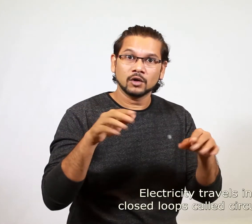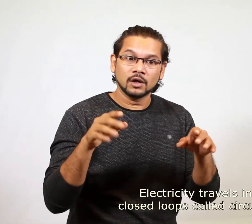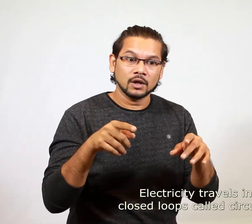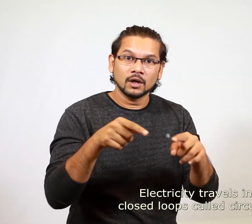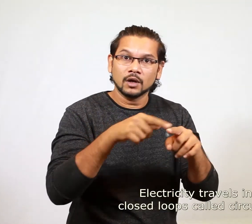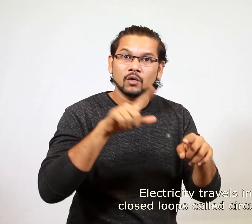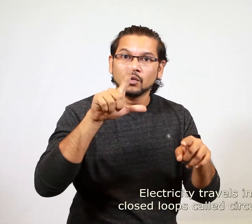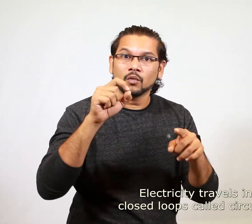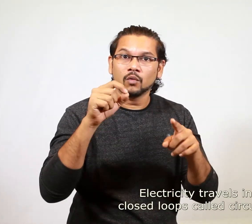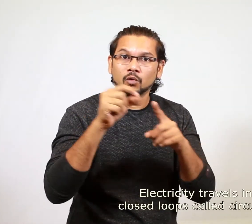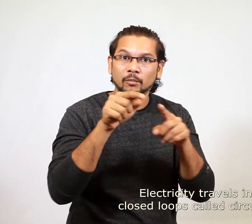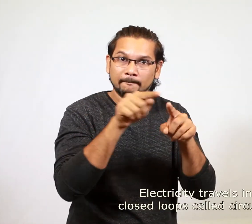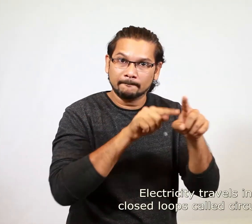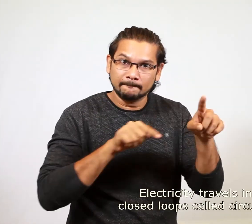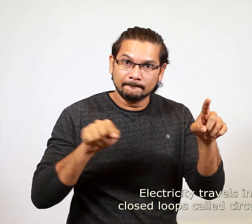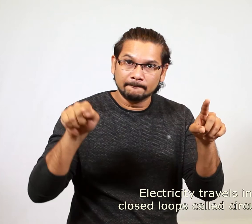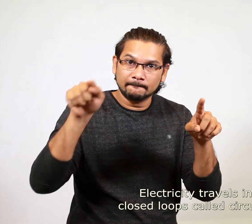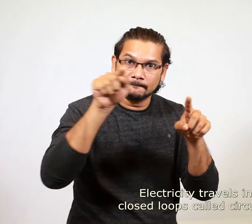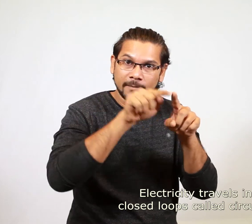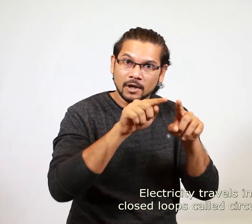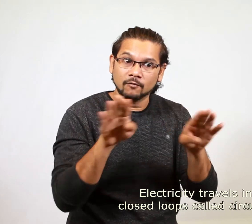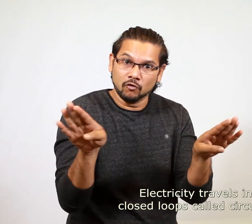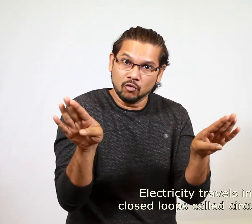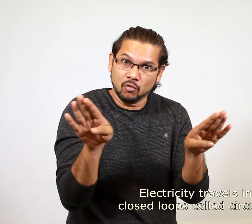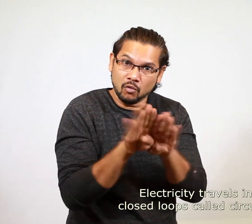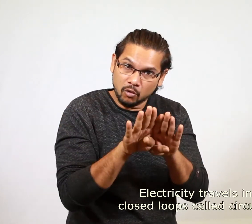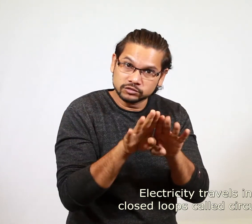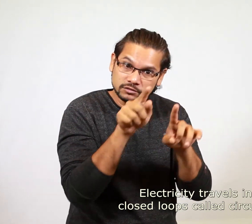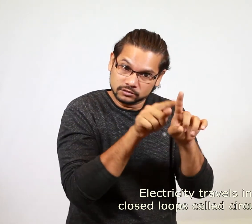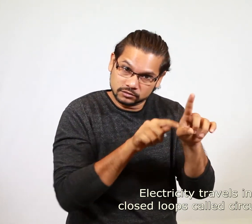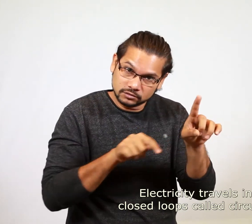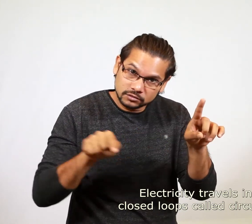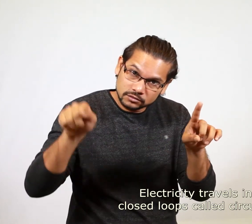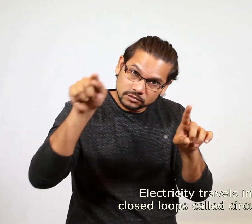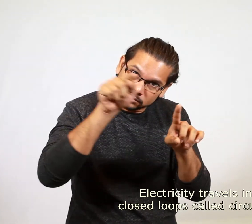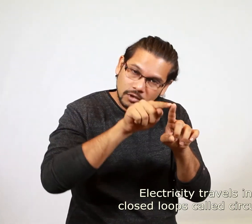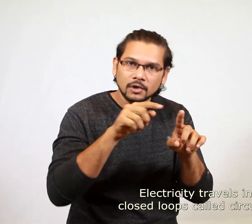Electricity travels in closed loops called circuits.